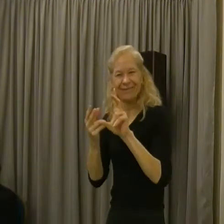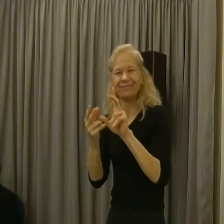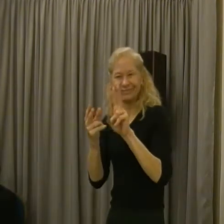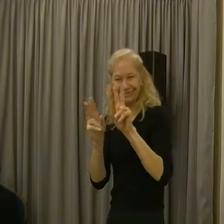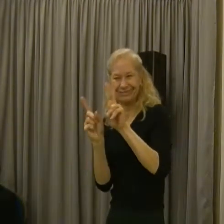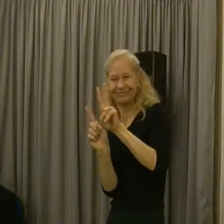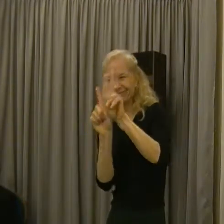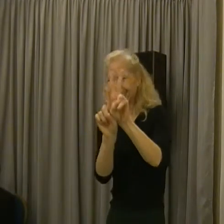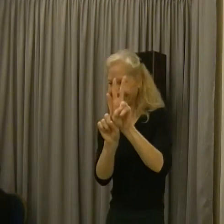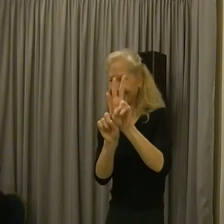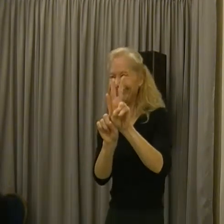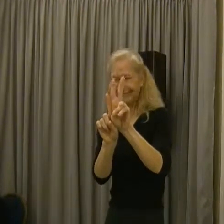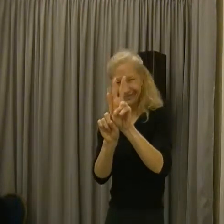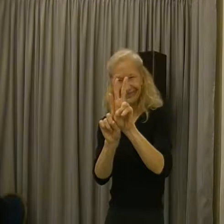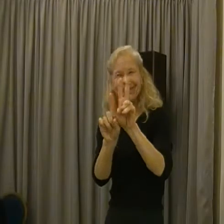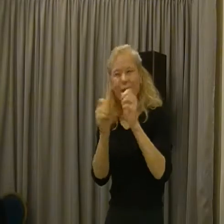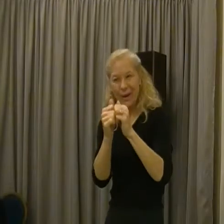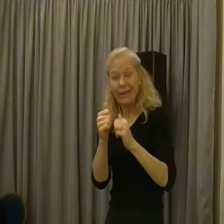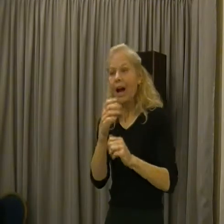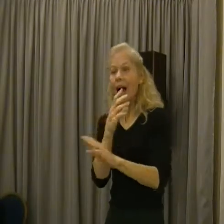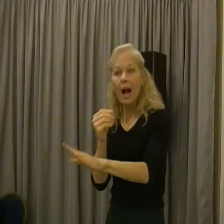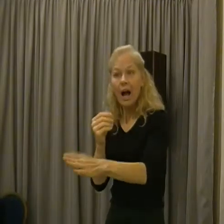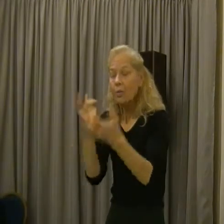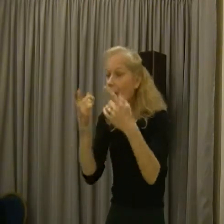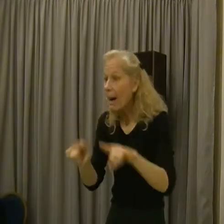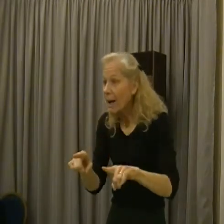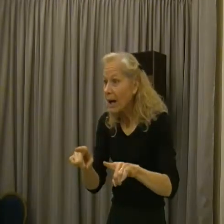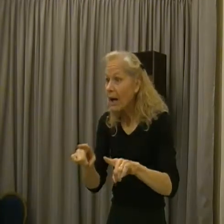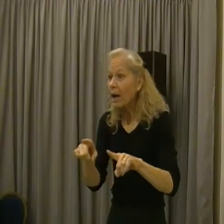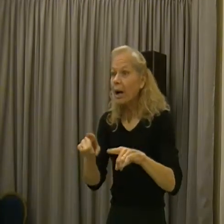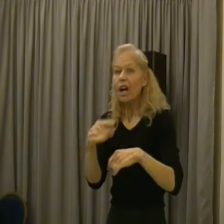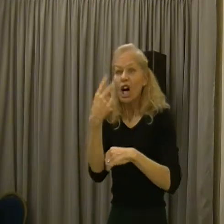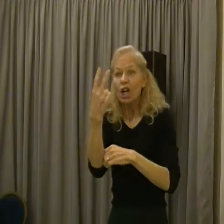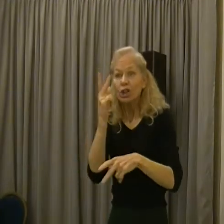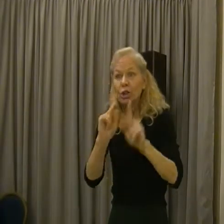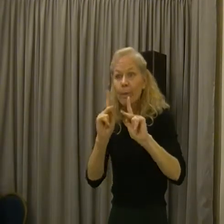Anybody else? Announcements? Praises?